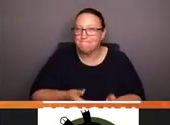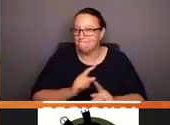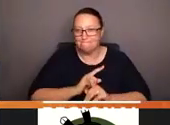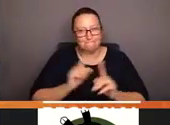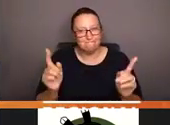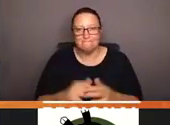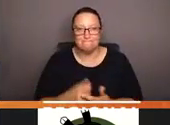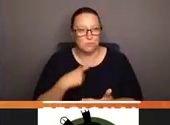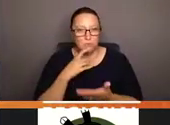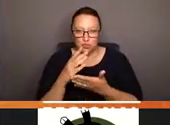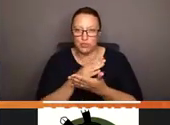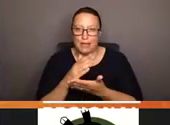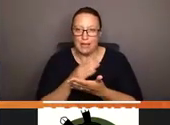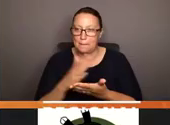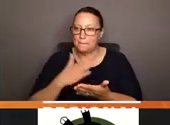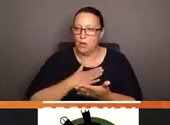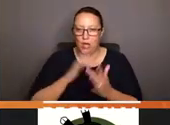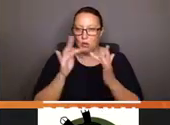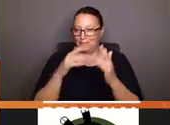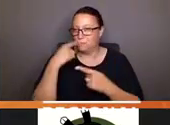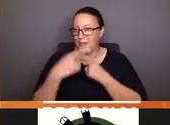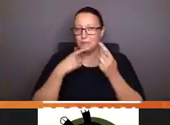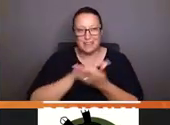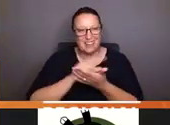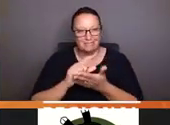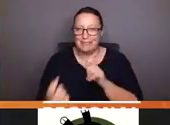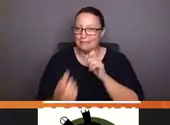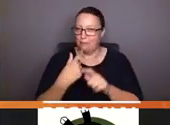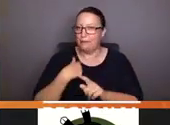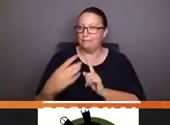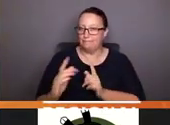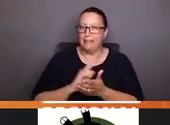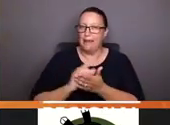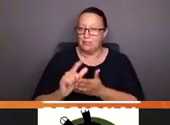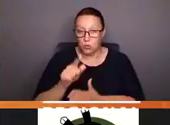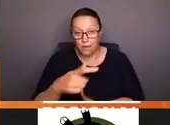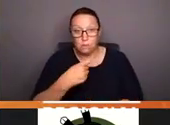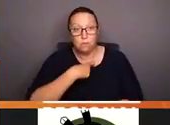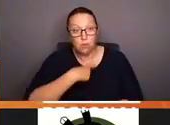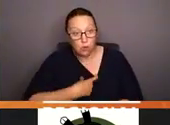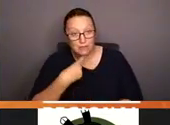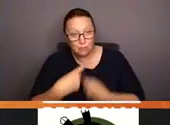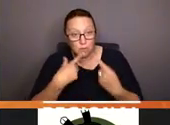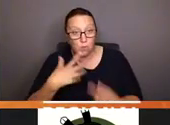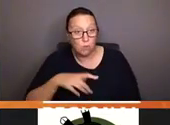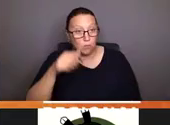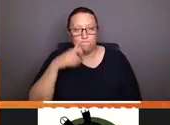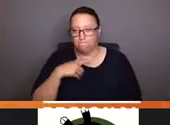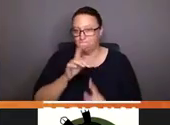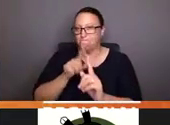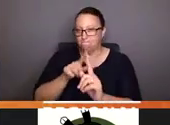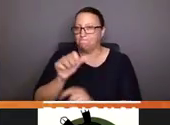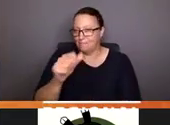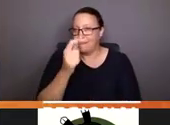contact details at the end of this session, and I'm happy to answer more personalised questions over email if you have questions after we've finished today.